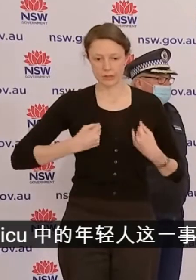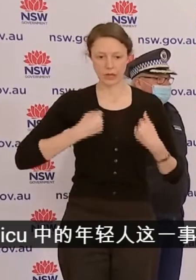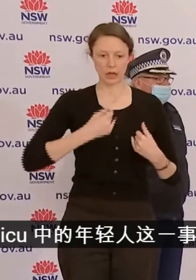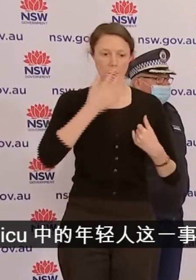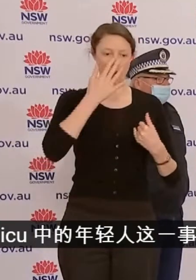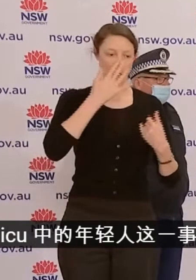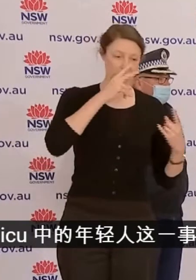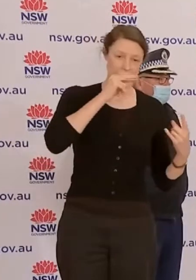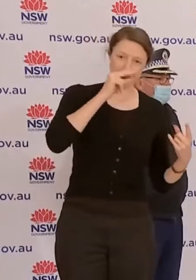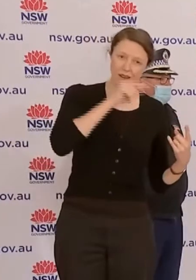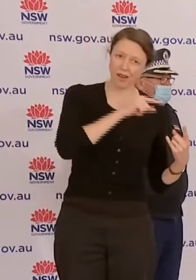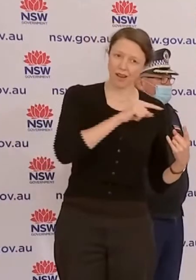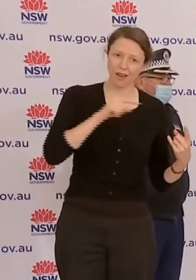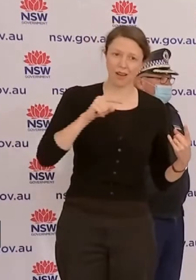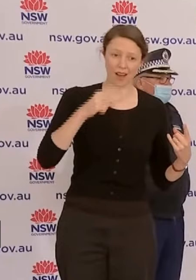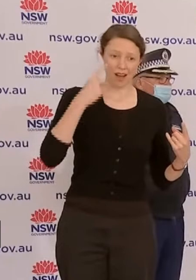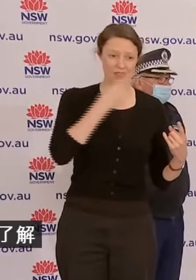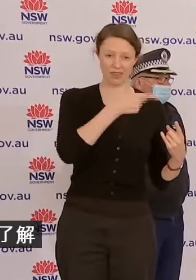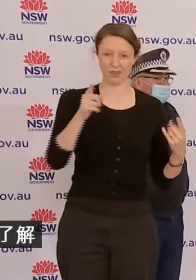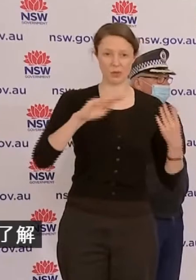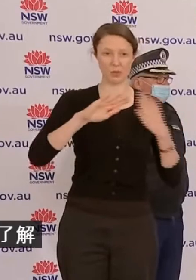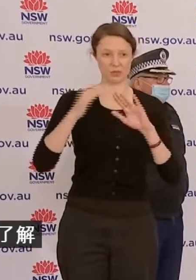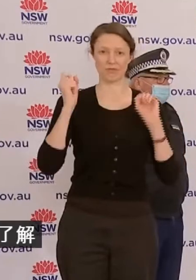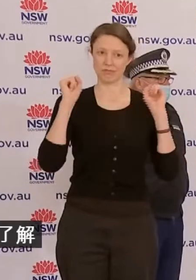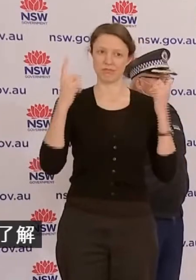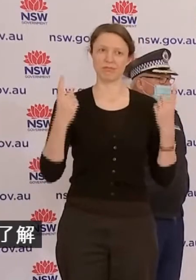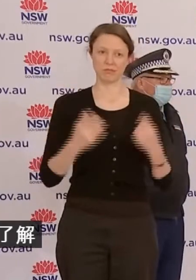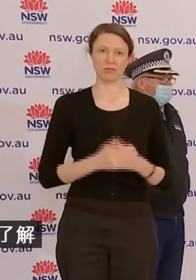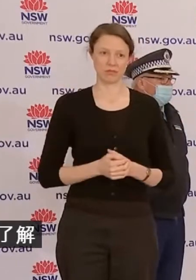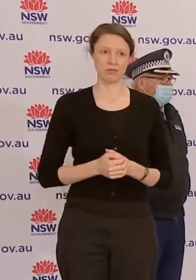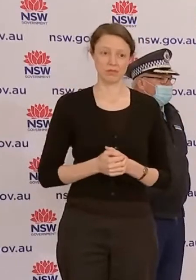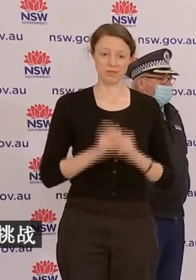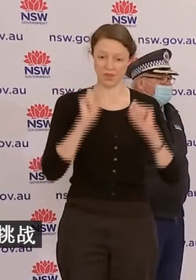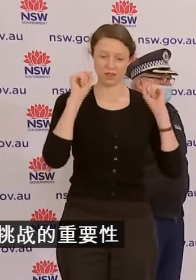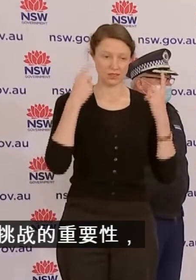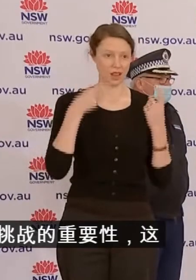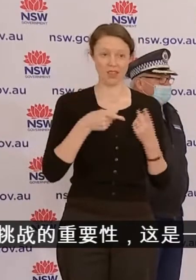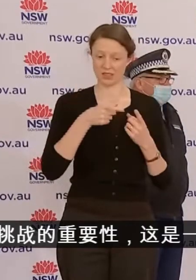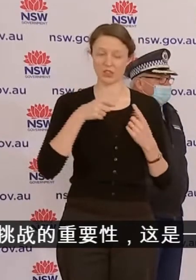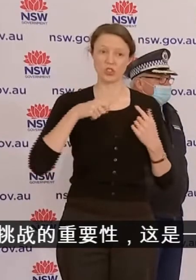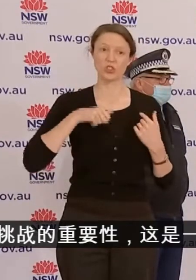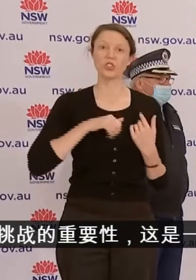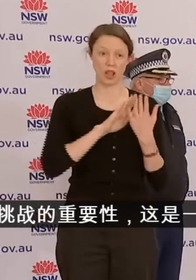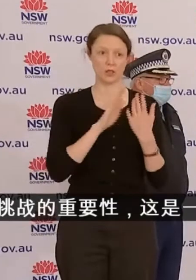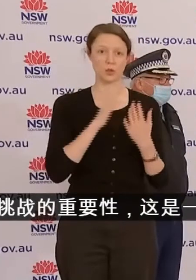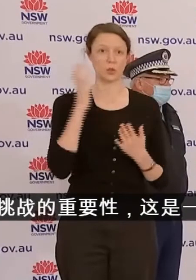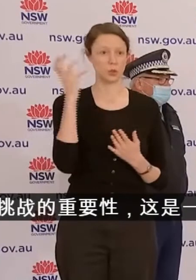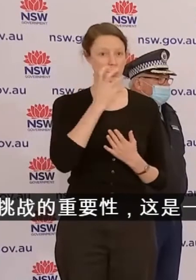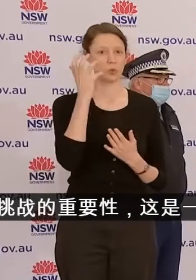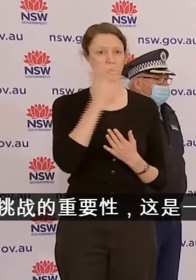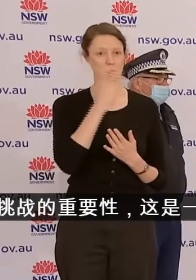ICU, I think the community understands the significance of what challenge we're facing, and it is a significant